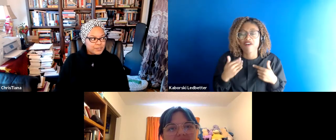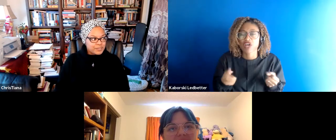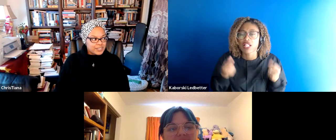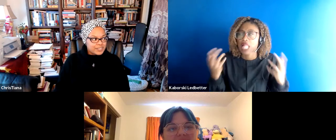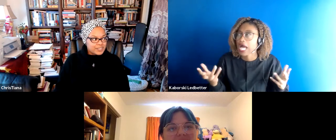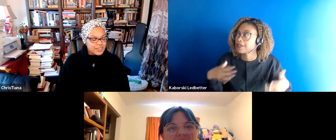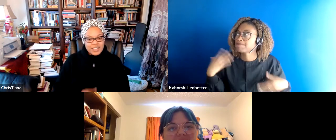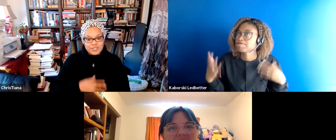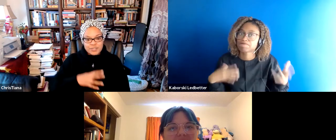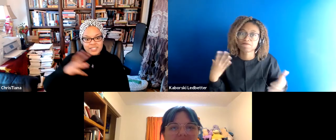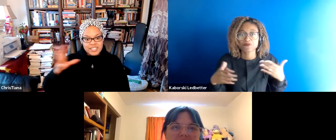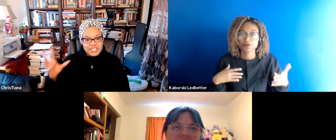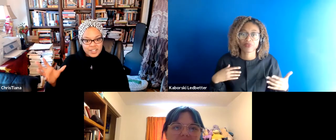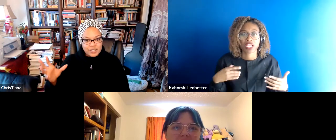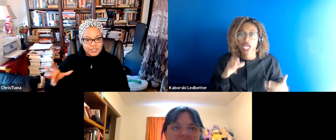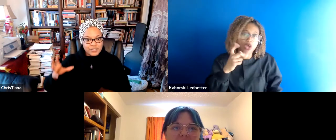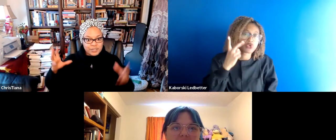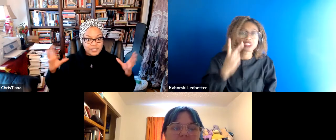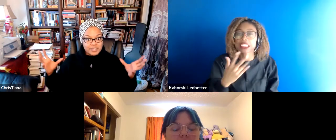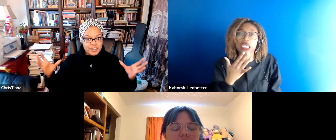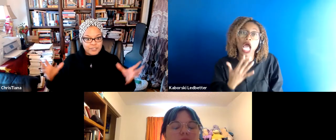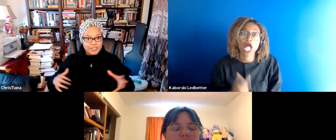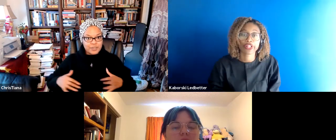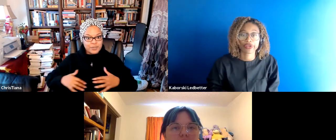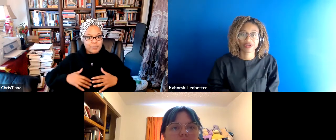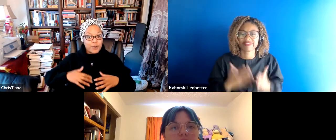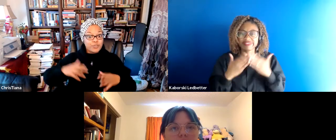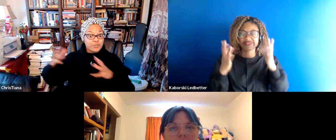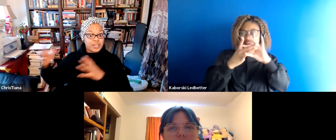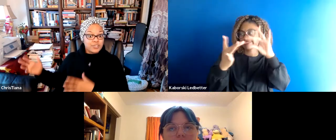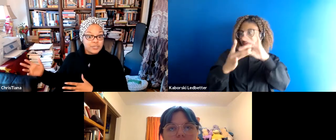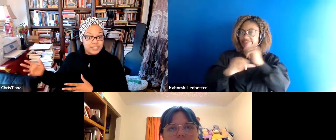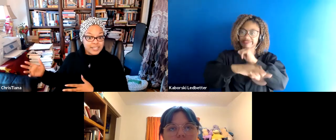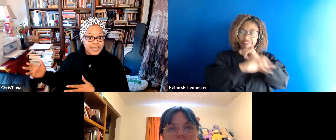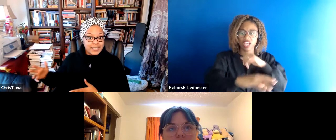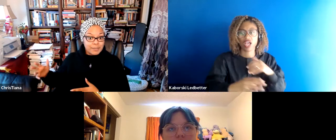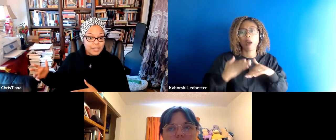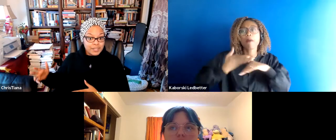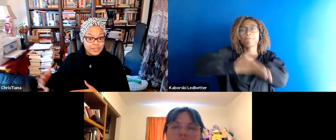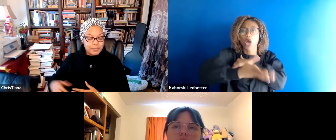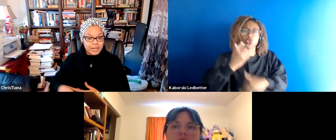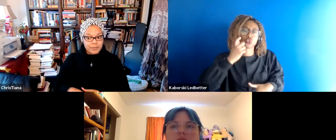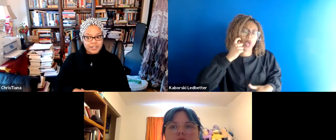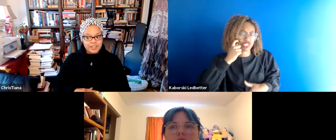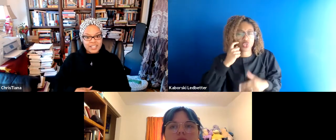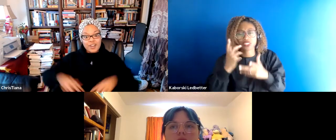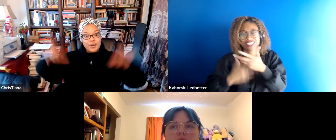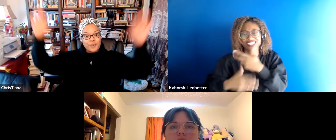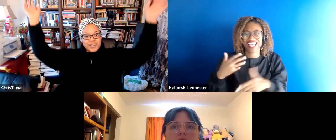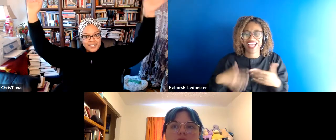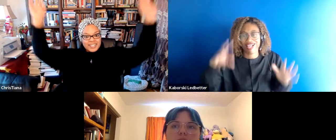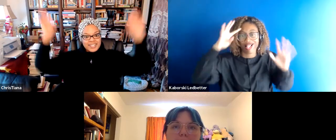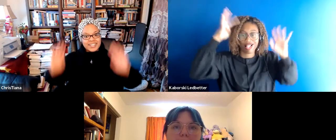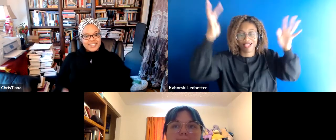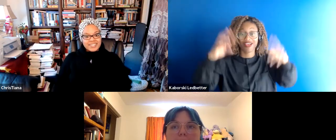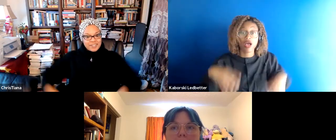sort of oh, I don't see color sort of stuff, post-racial society myth, right, where they're like, oh